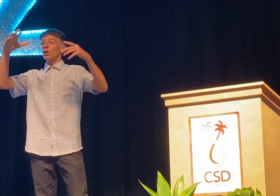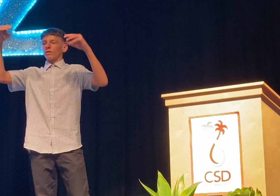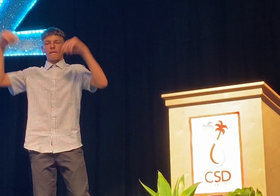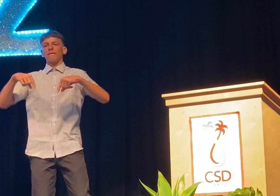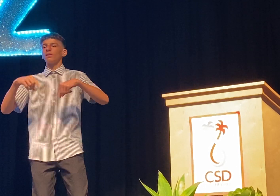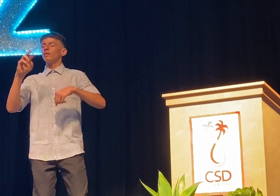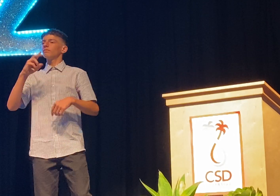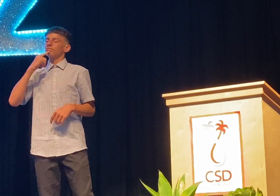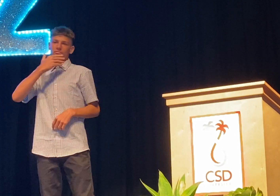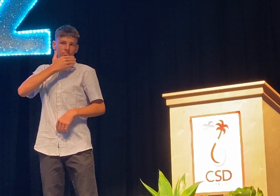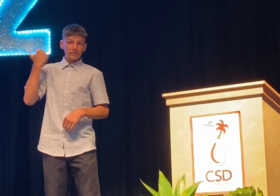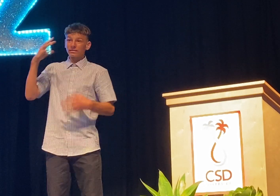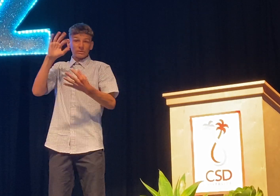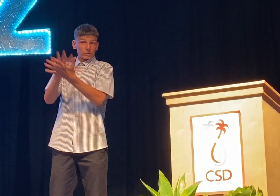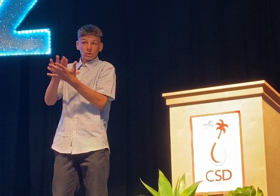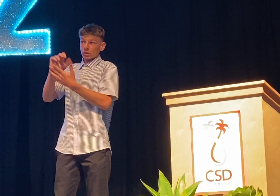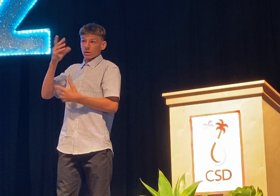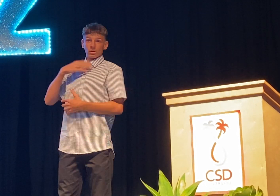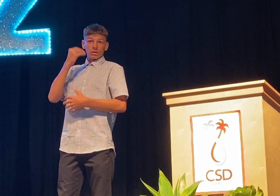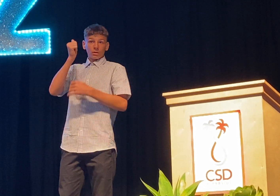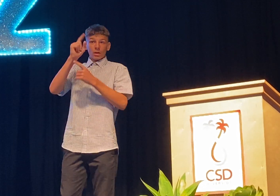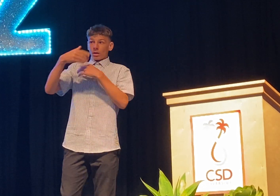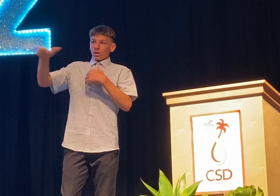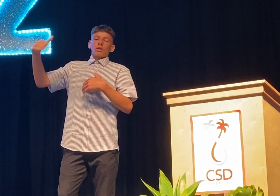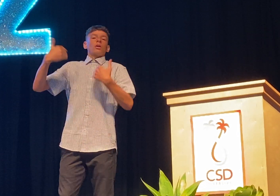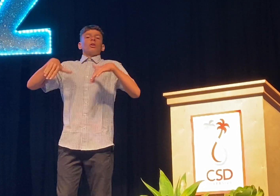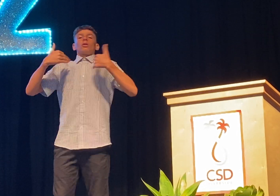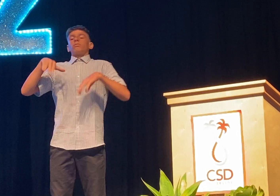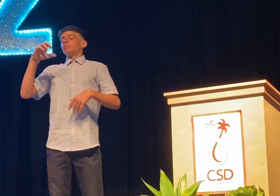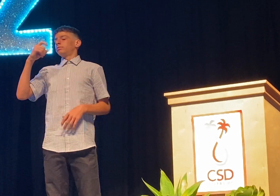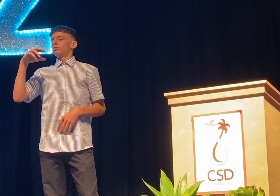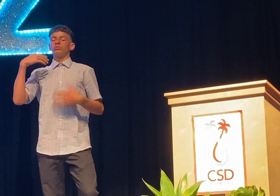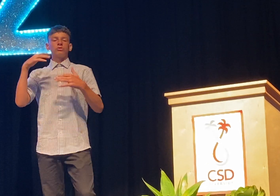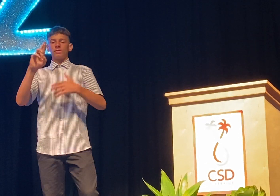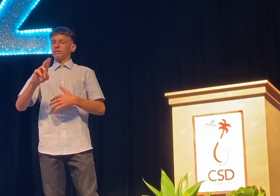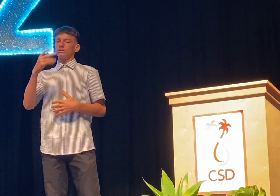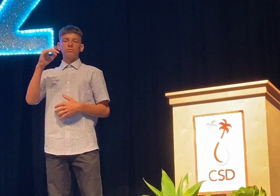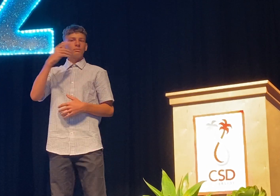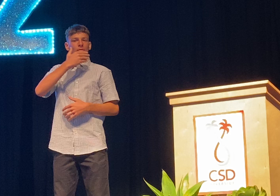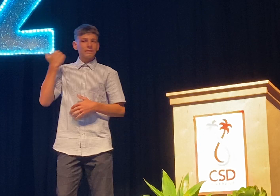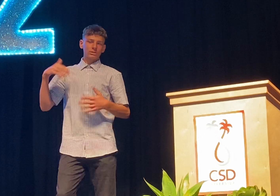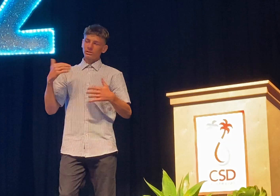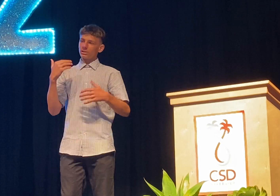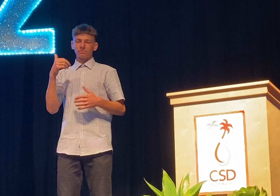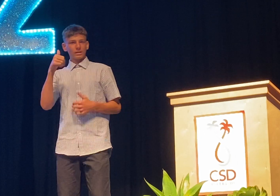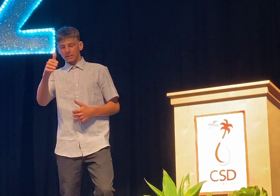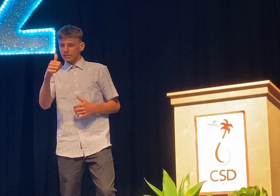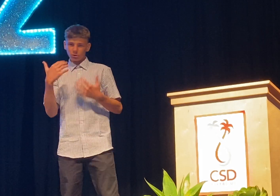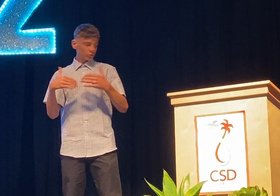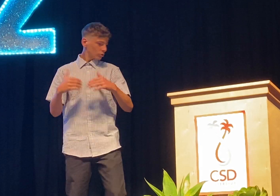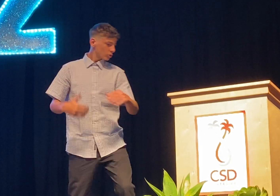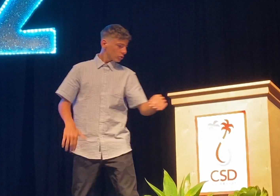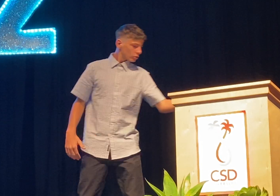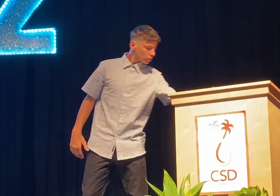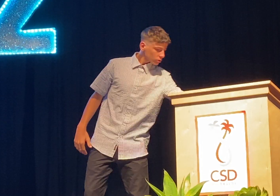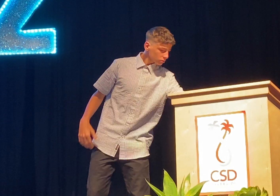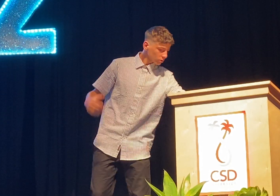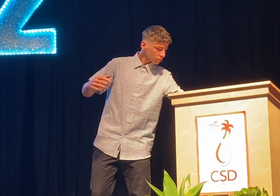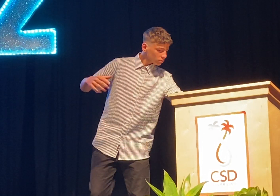mean, Riverside is amazing. Moving to Riverside is the best thing. This is my home away from home. Best place ever to be is